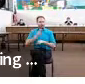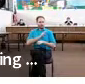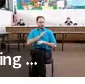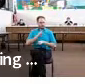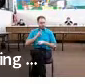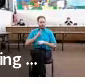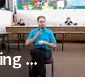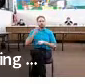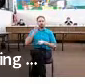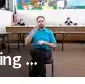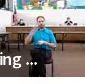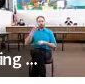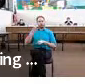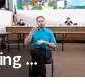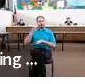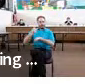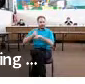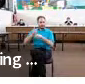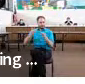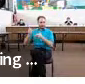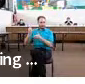for site plan approval.